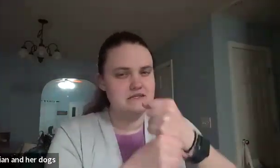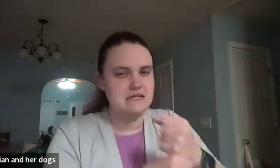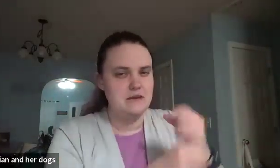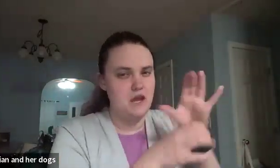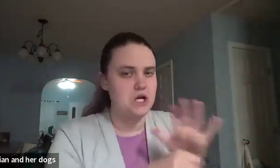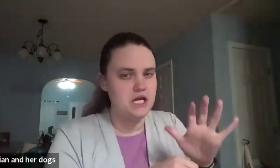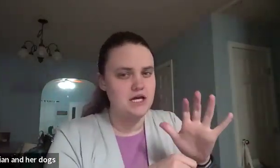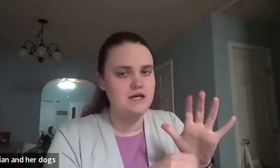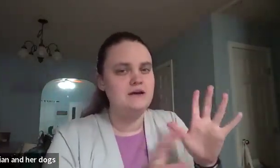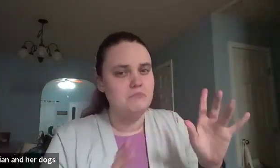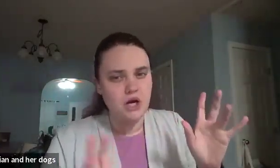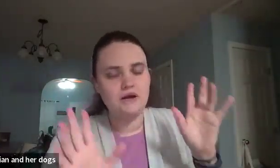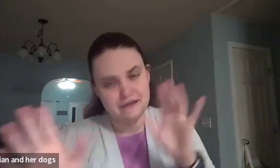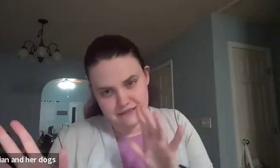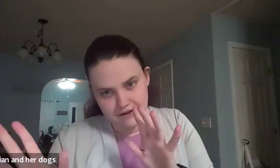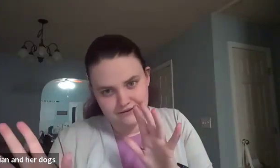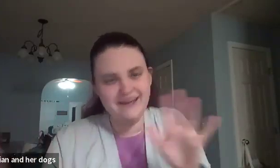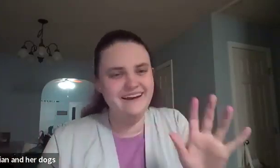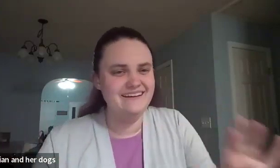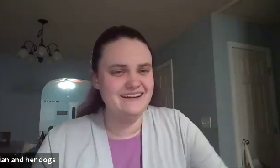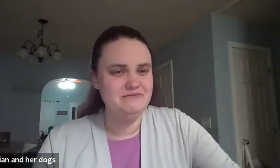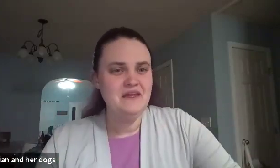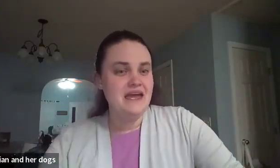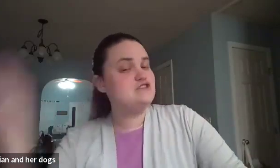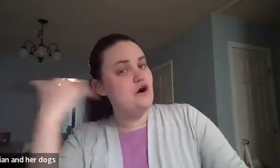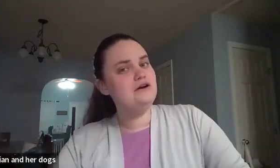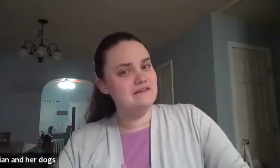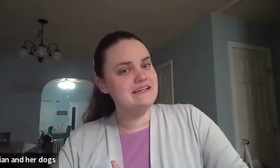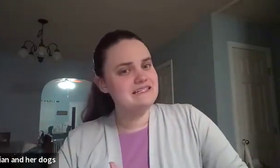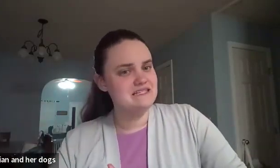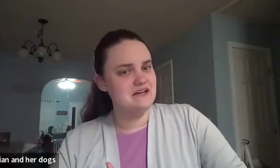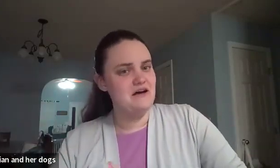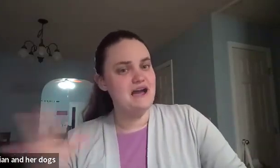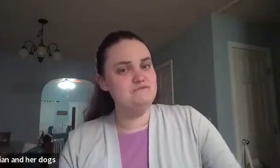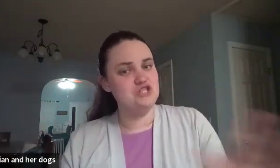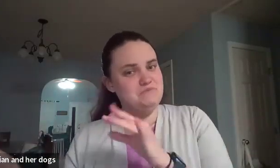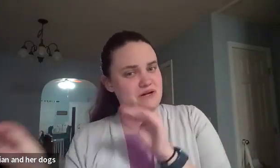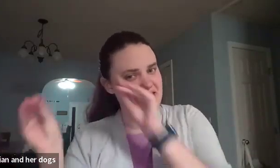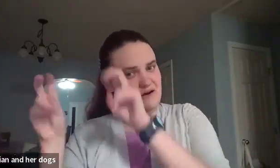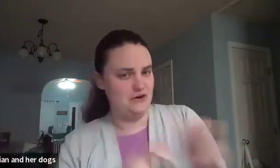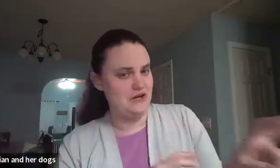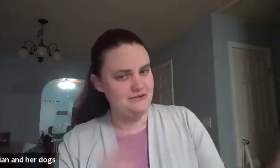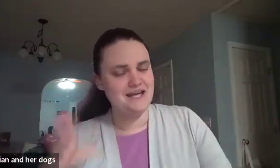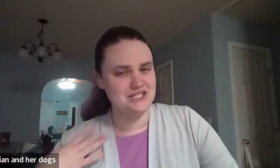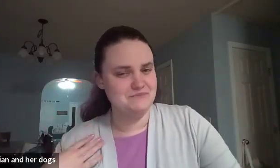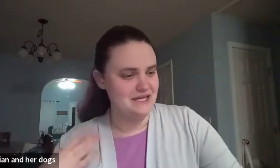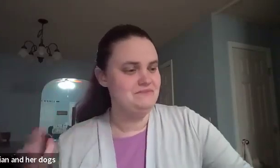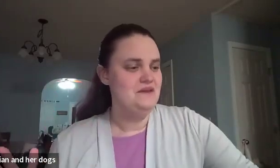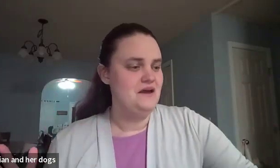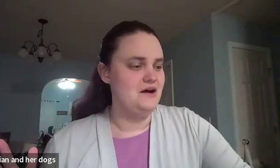the same area, bird and duck. It's on our list still. I'm just putting it over here. That's just me,